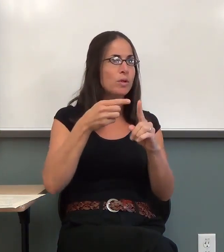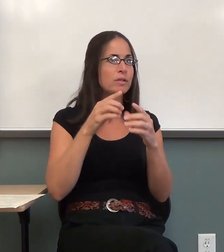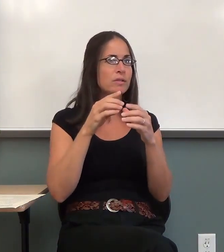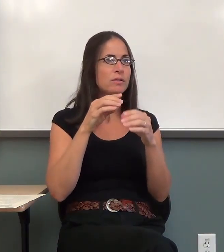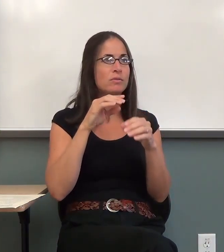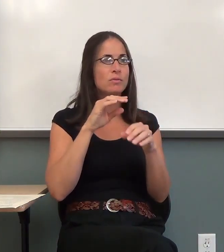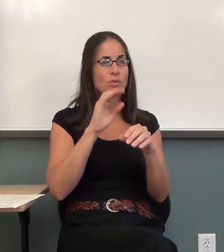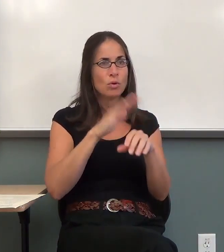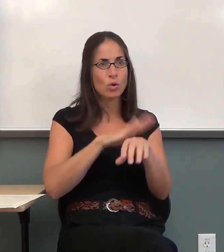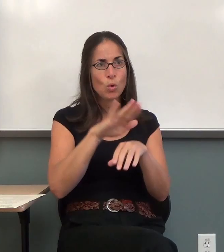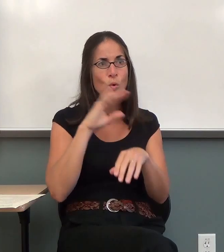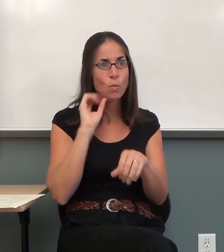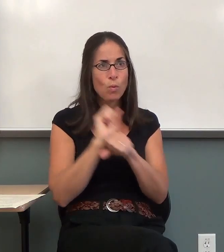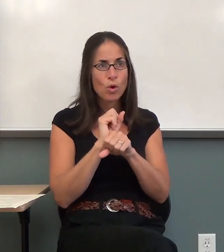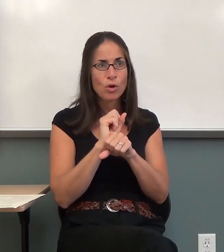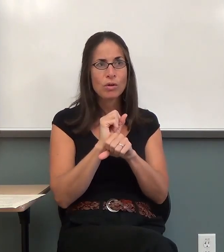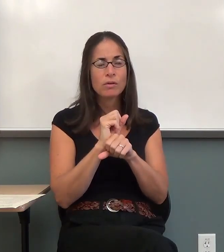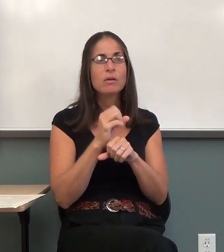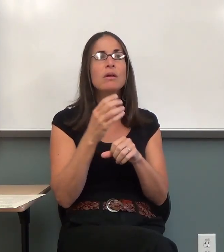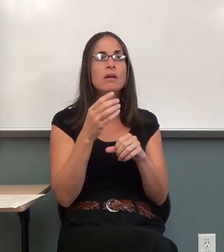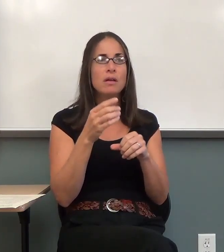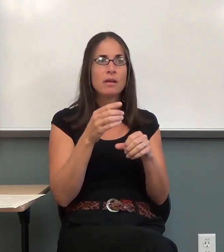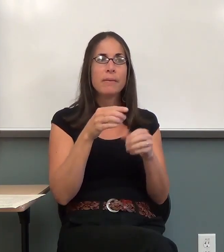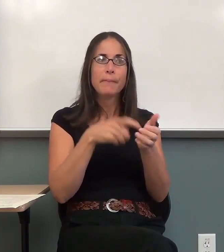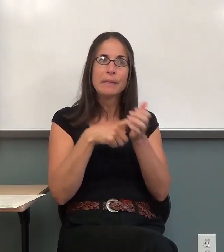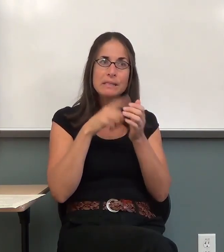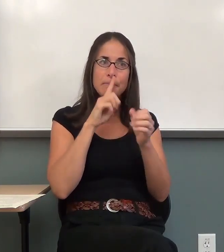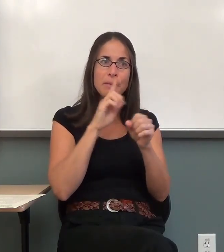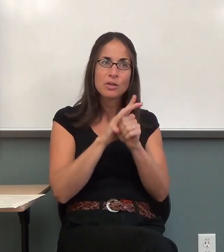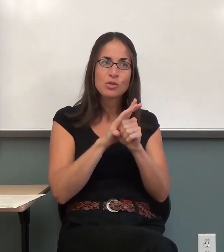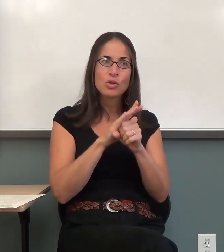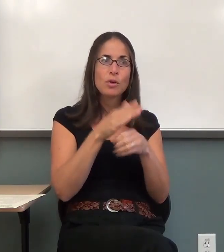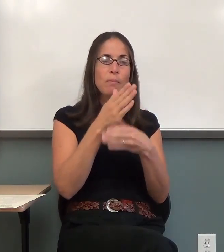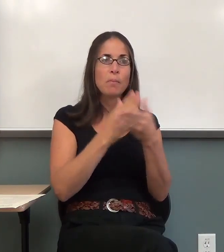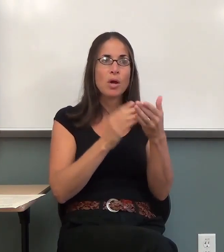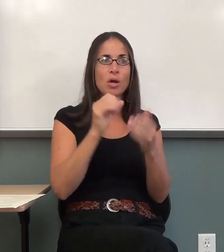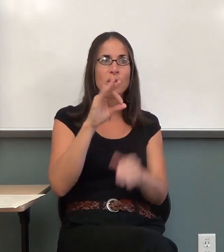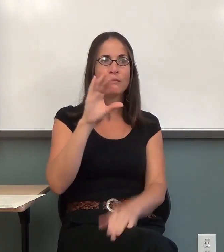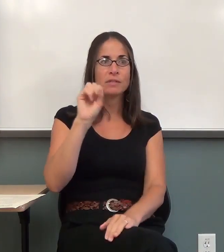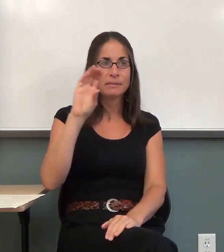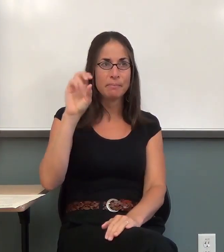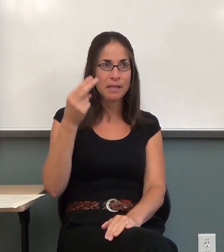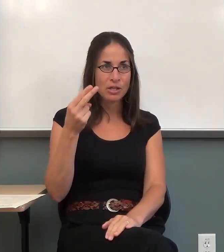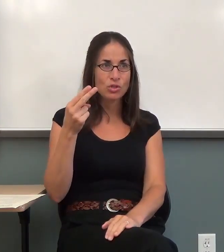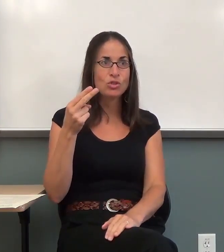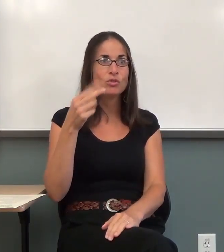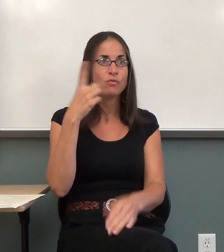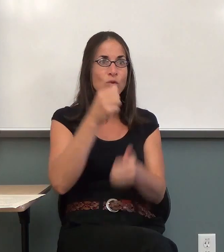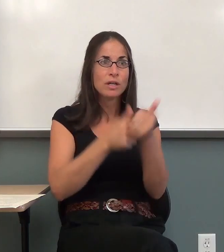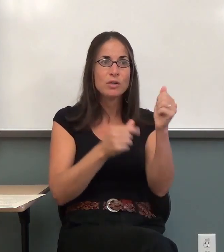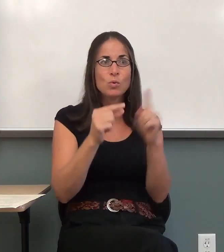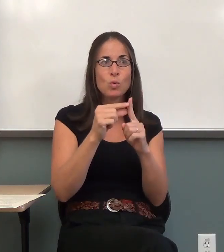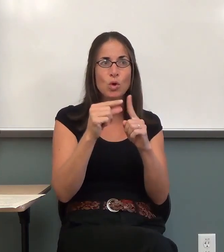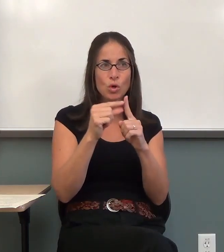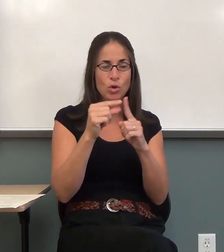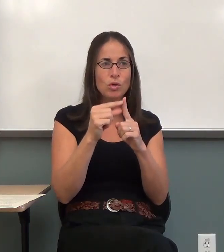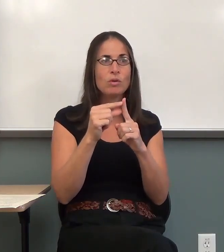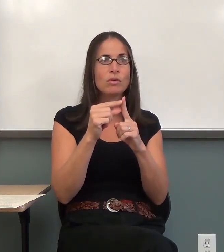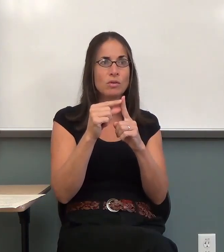your homework, is making sure that the part of speech of each of the words is